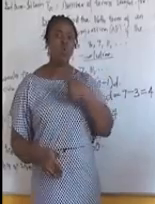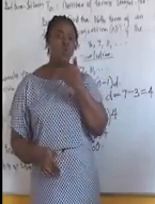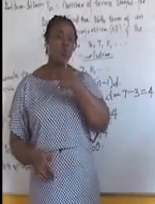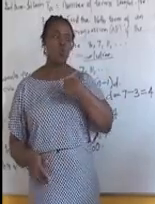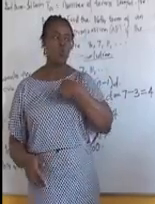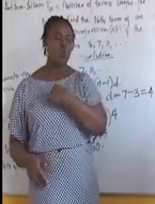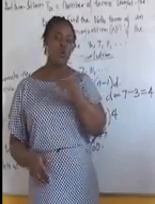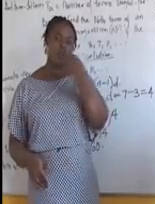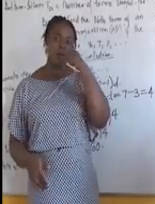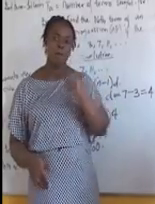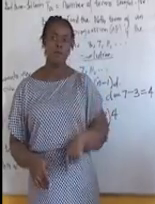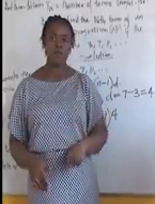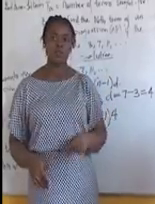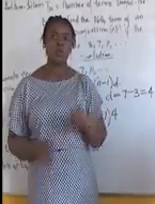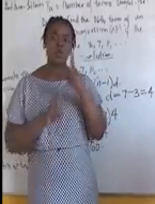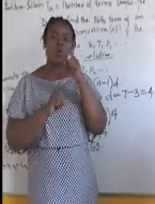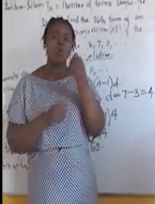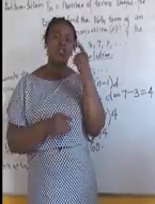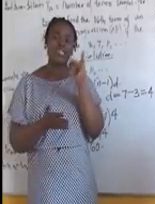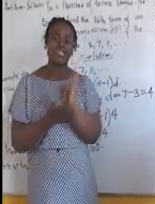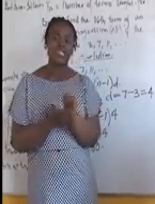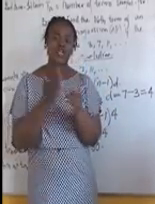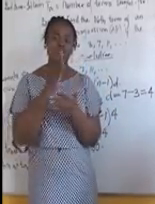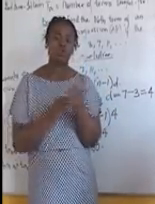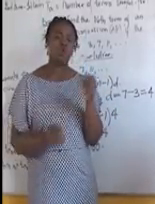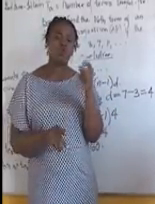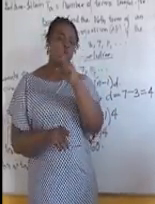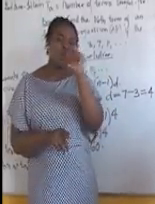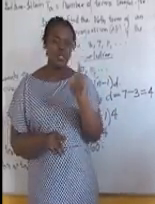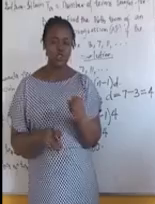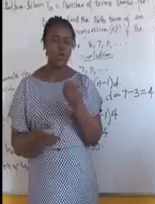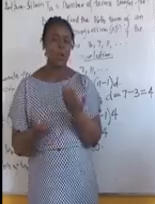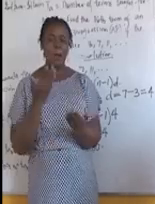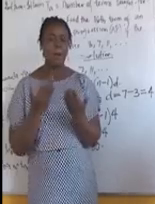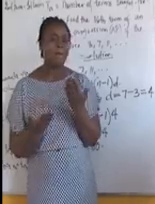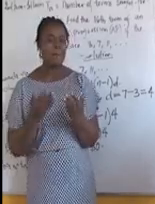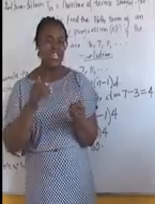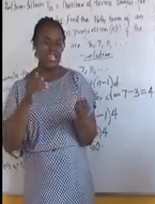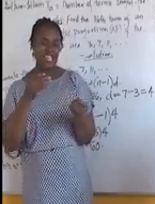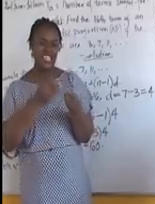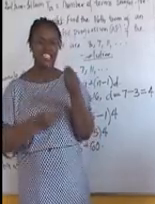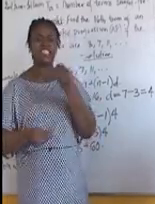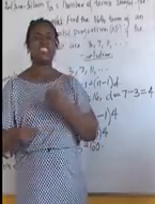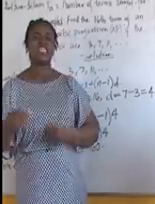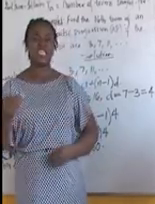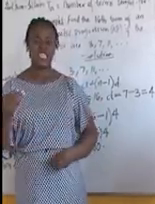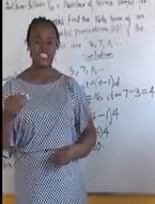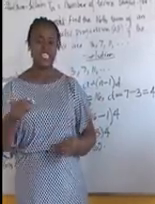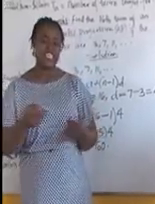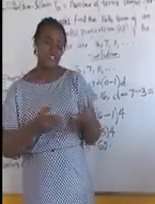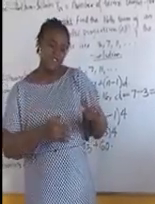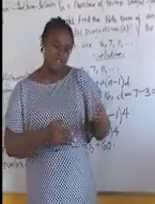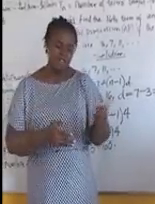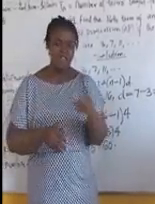there are some questions that may not come in this order. We must understand. Over the years, examination bodies twist their